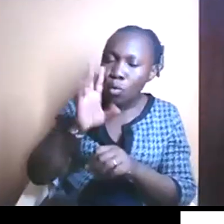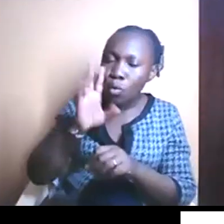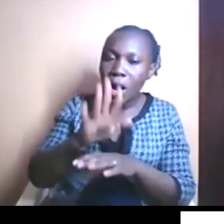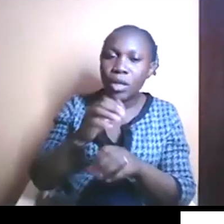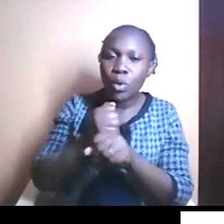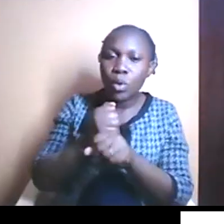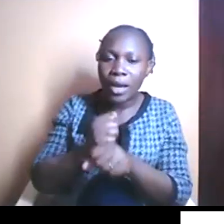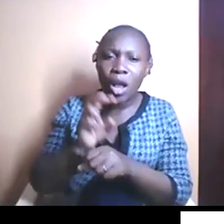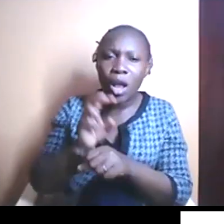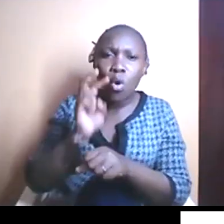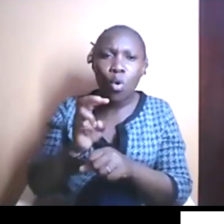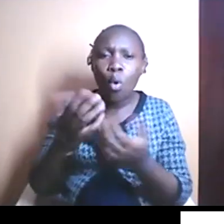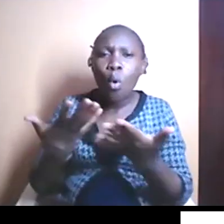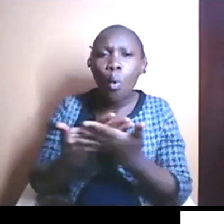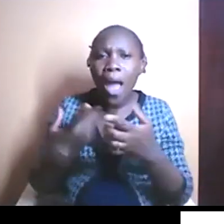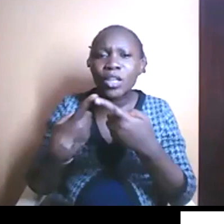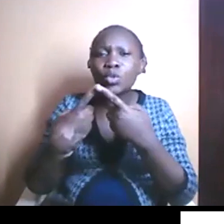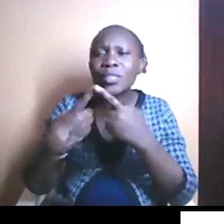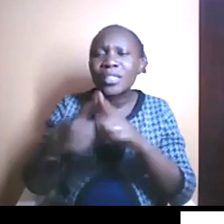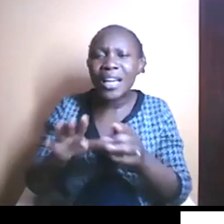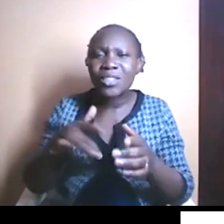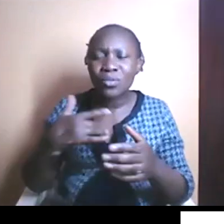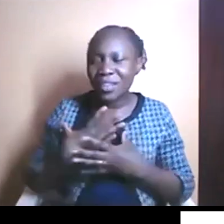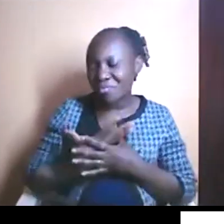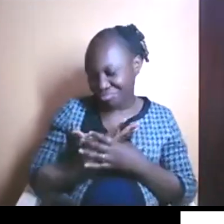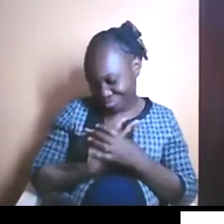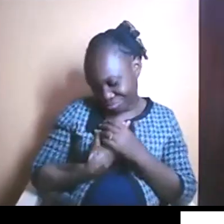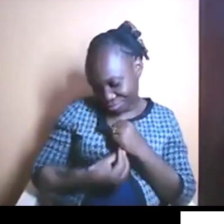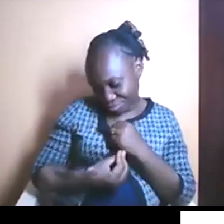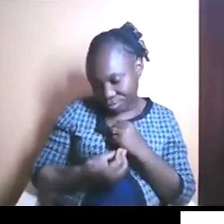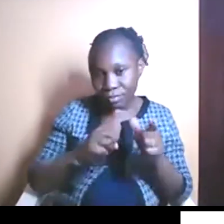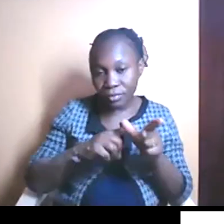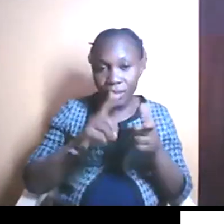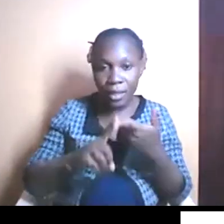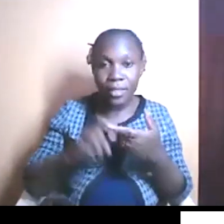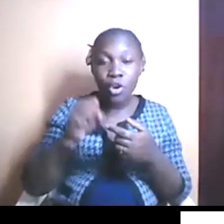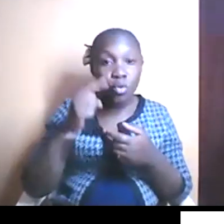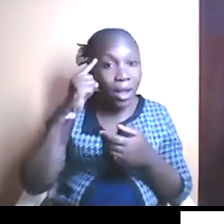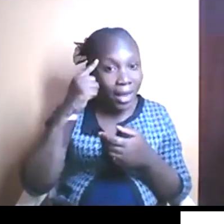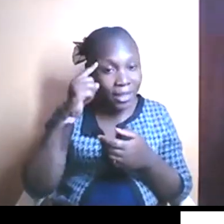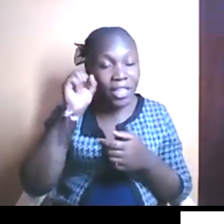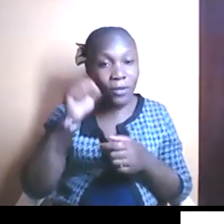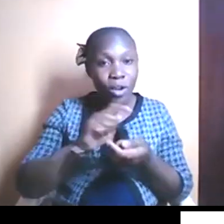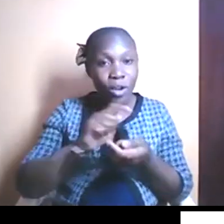losing enthusiasm, and now you can decide whether to leave, negotiate a change of contract. You know, it's not always about leaving. You can